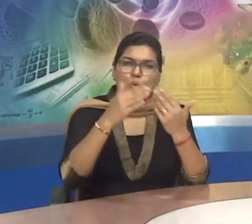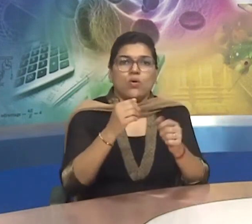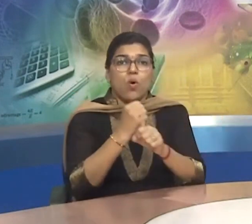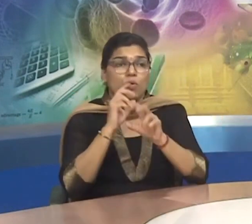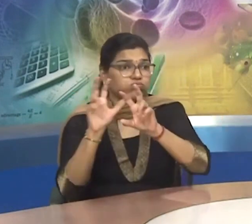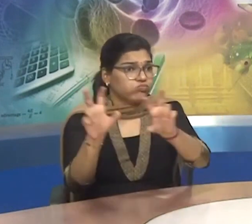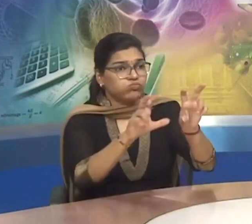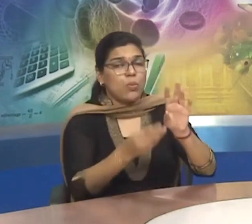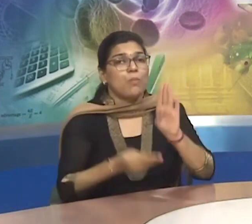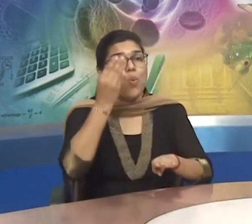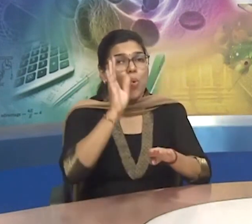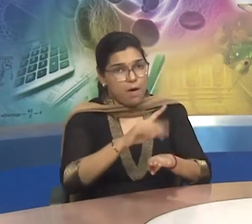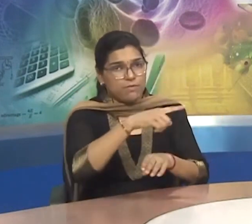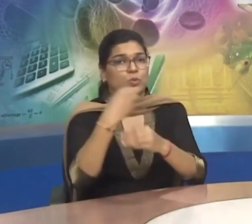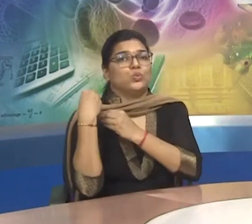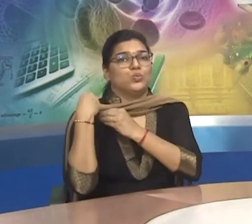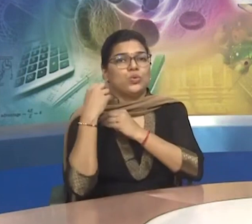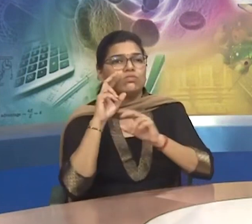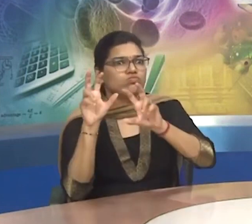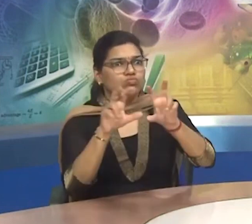individuals are able to exercise their rights.